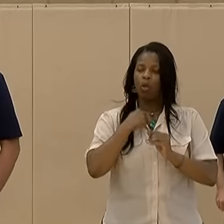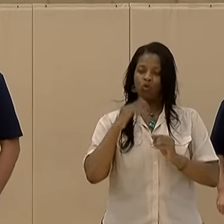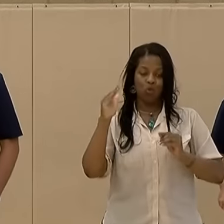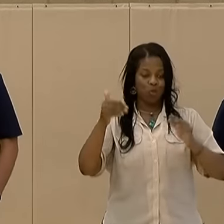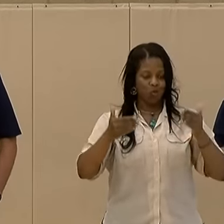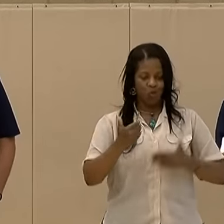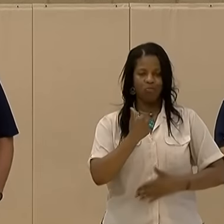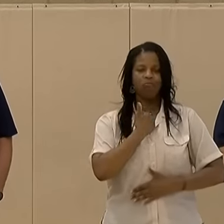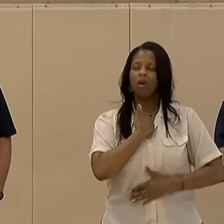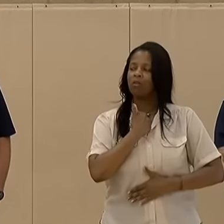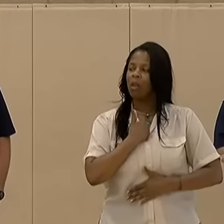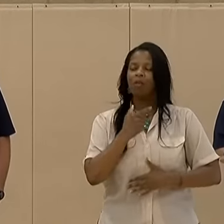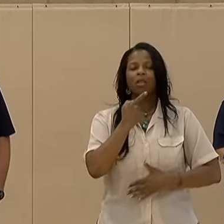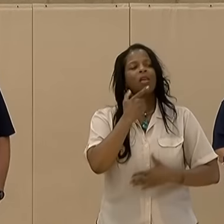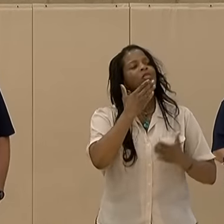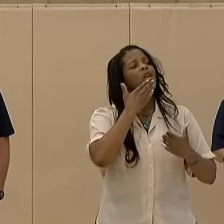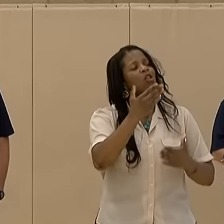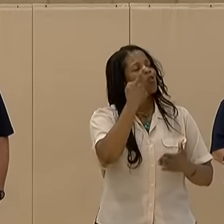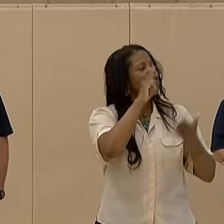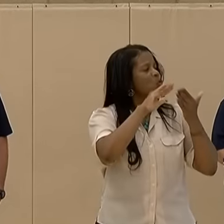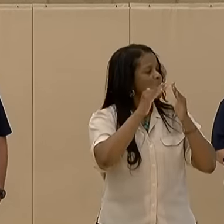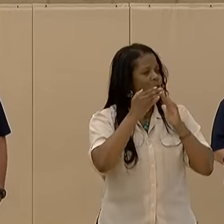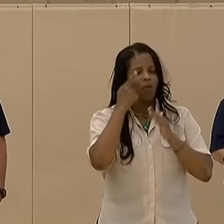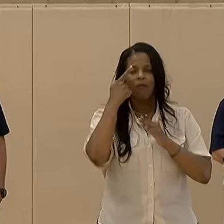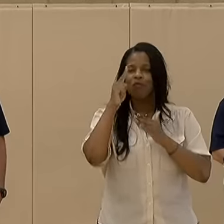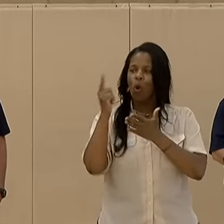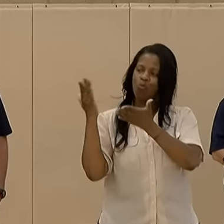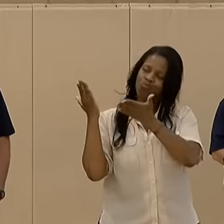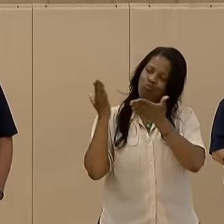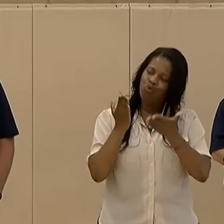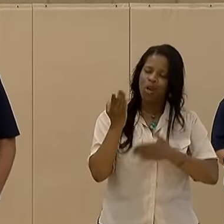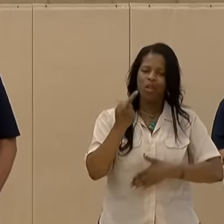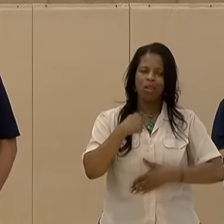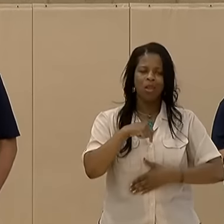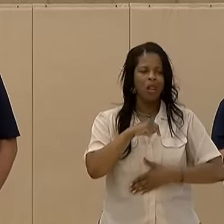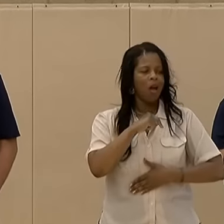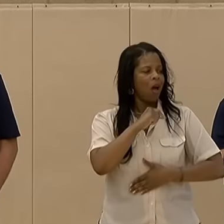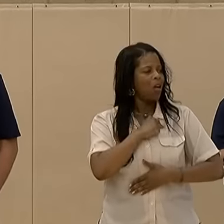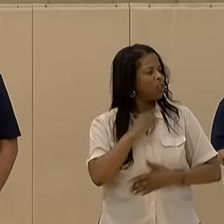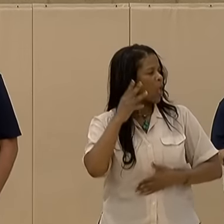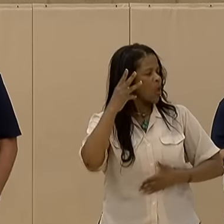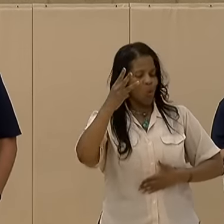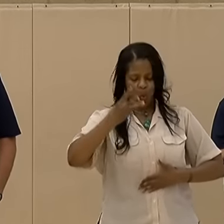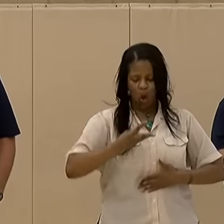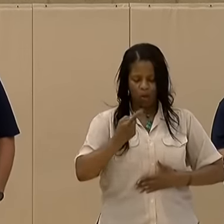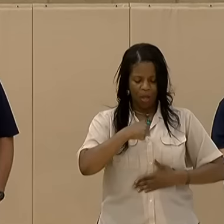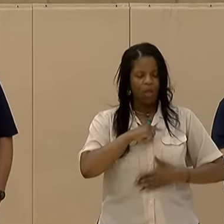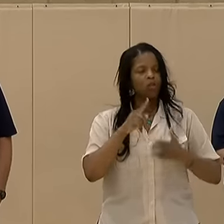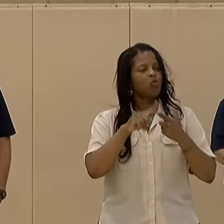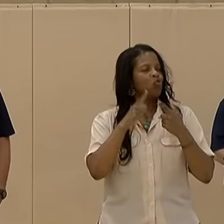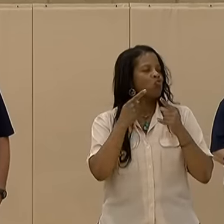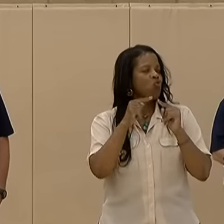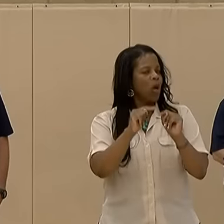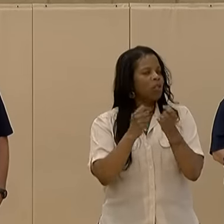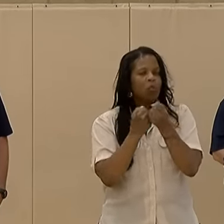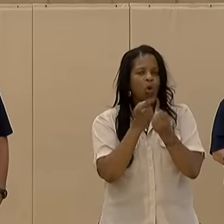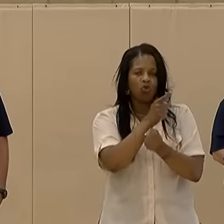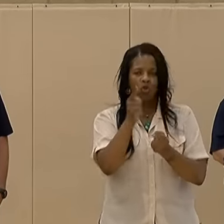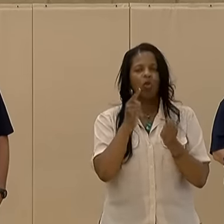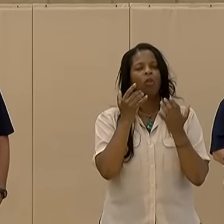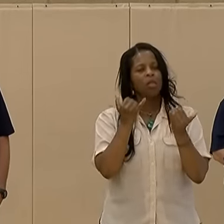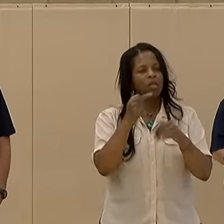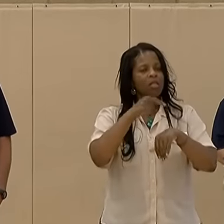myself and say thanks to the community for bringing us in and welcoming us to try to assist you in this time of